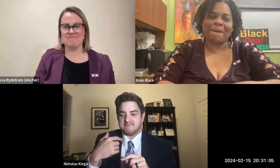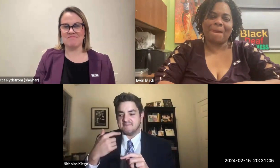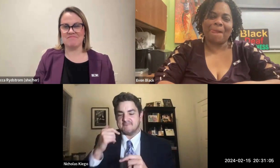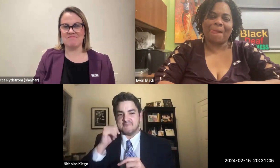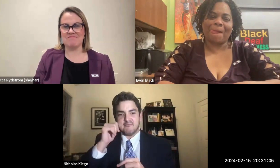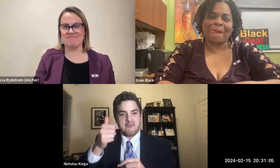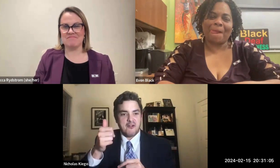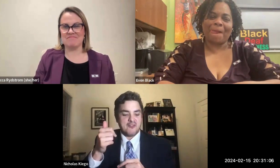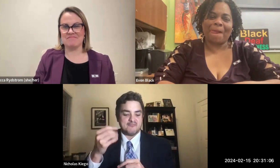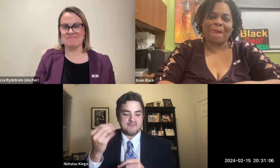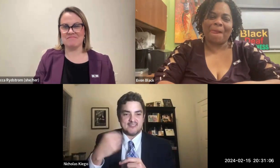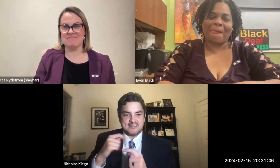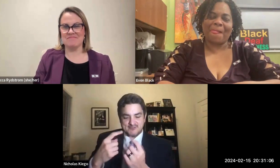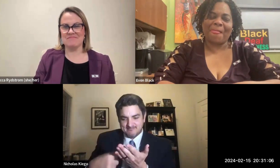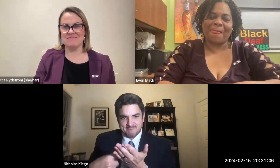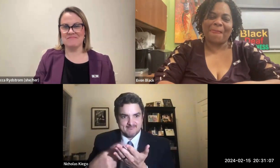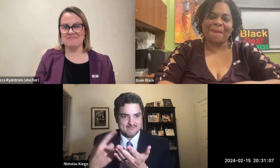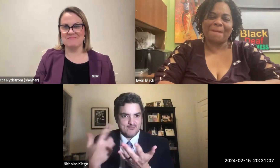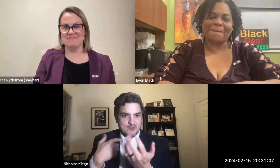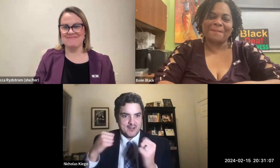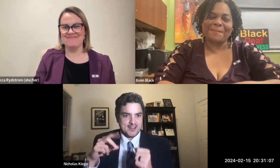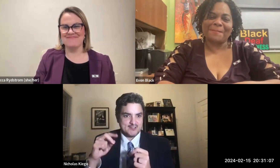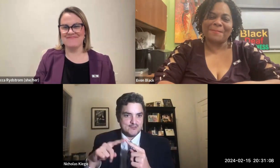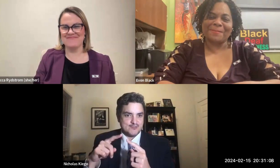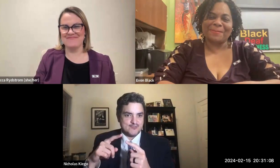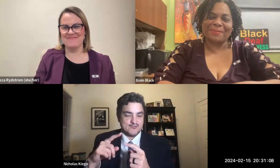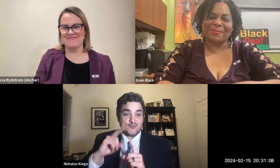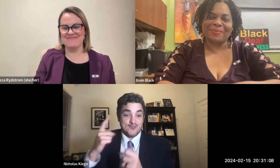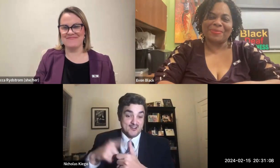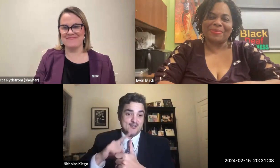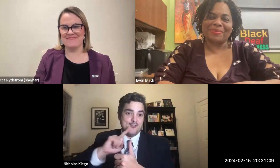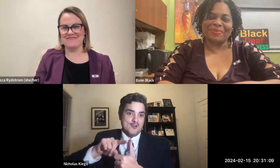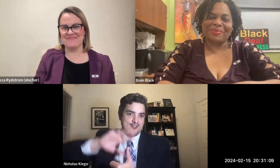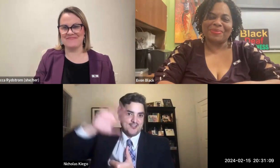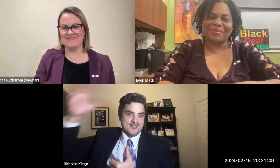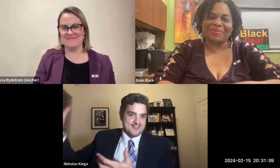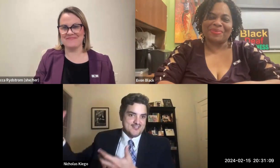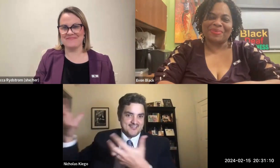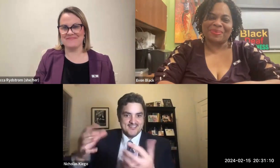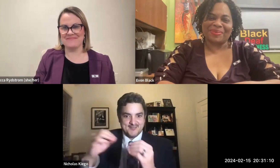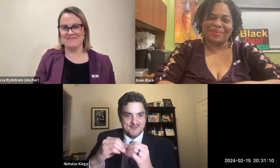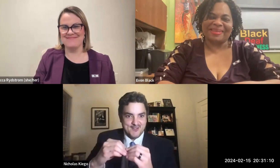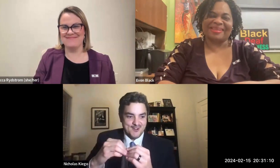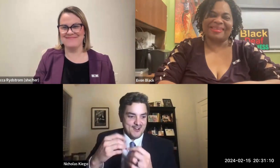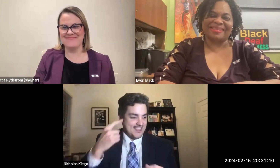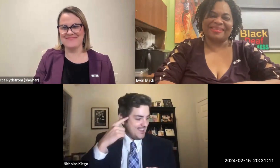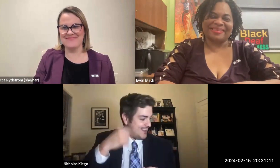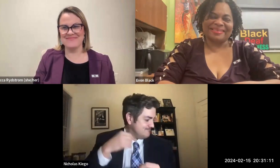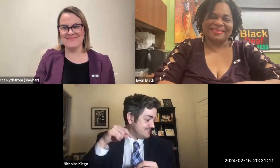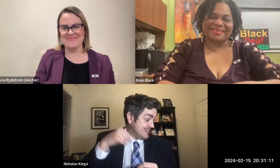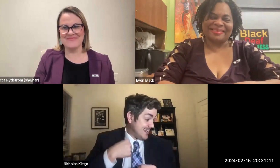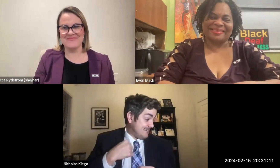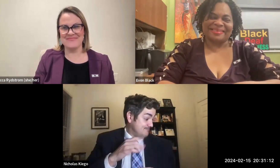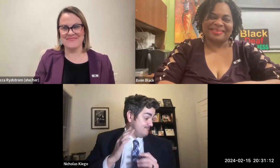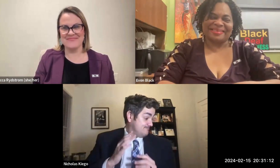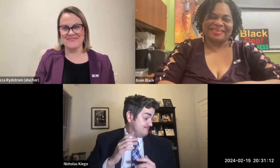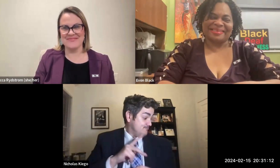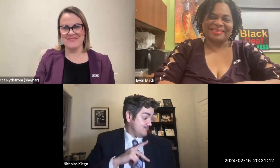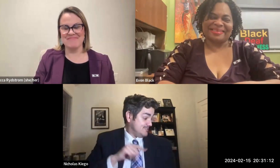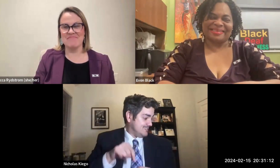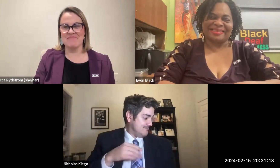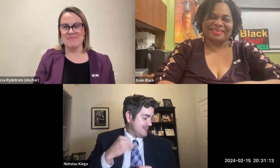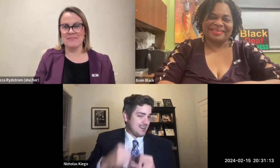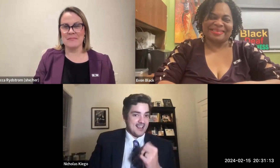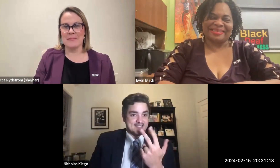happen. That's a good idea. That's a good idea. So tomorrow or Monday, we'll have a discussion about that. And we'll definitely have